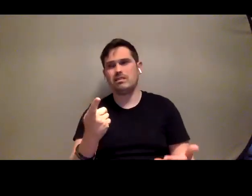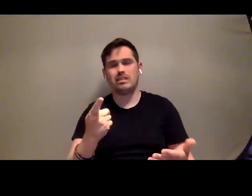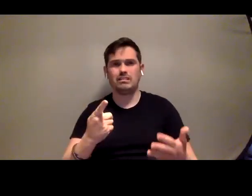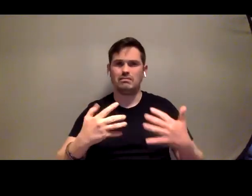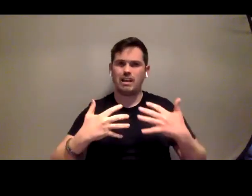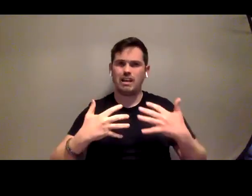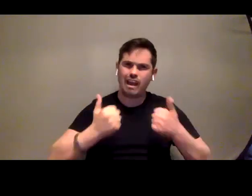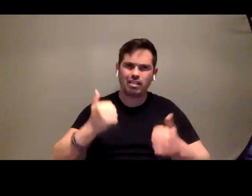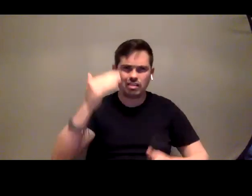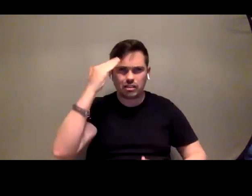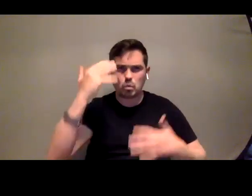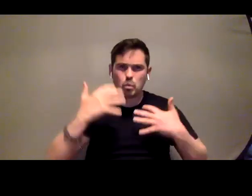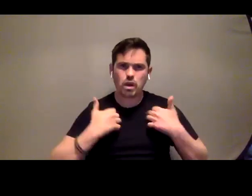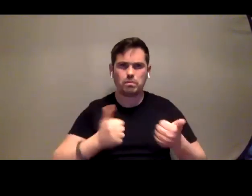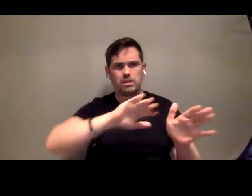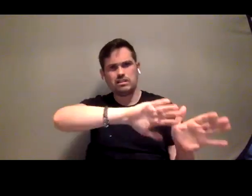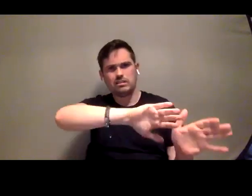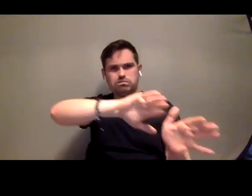decade. And,